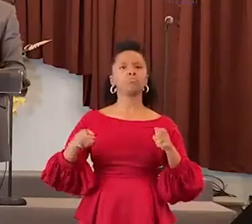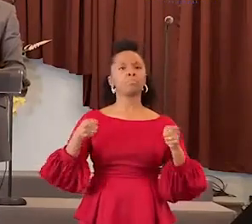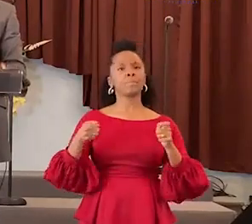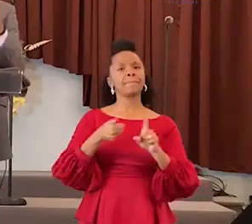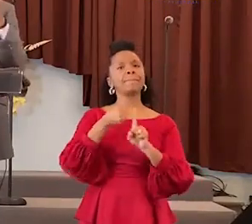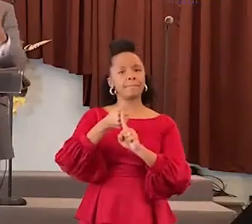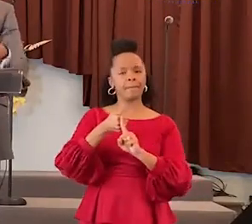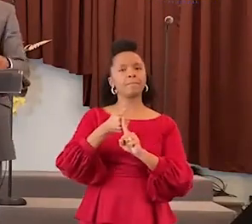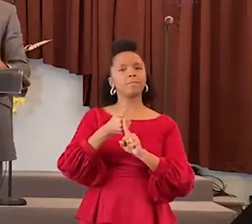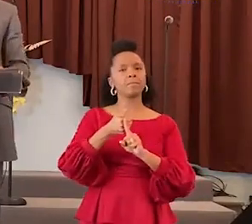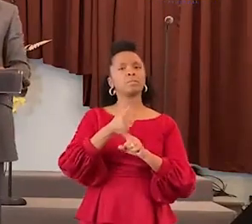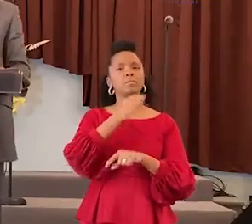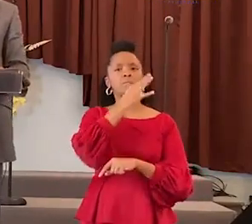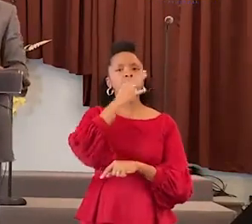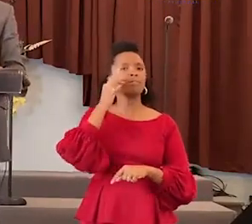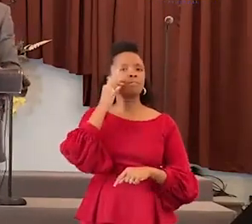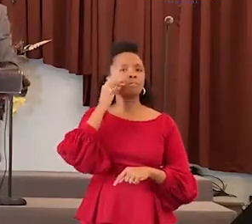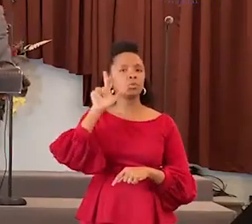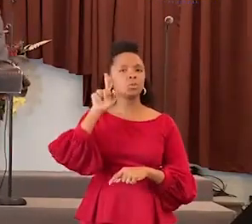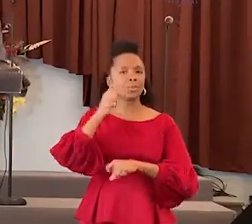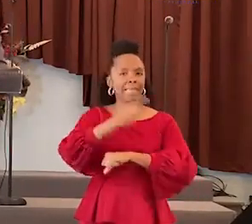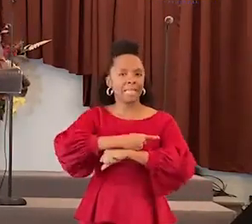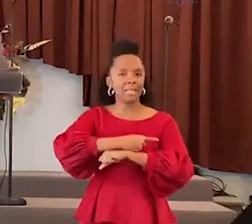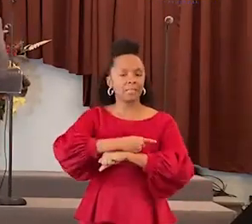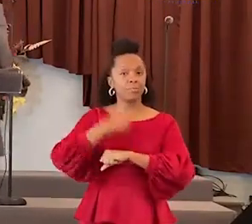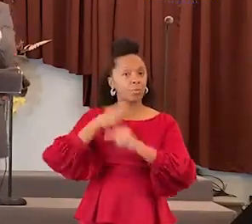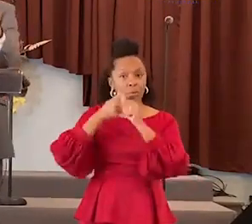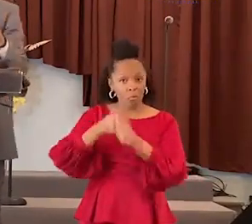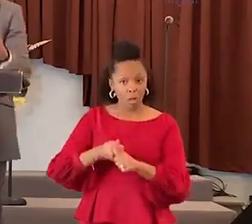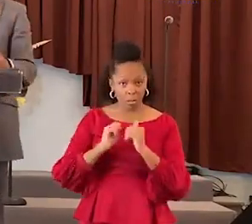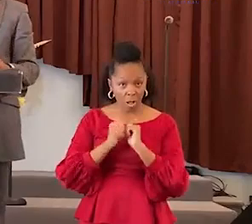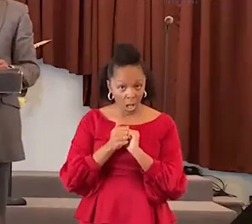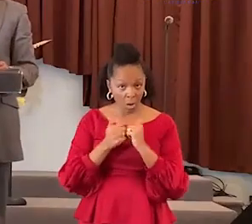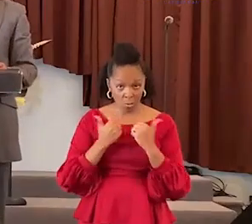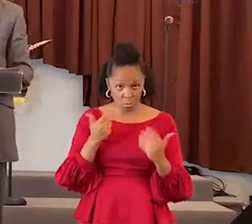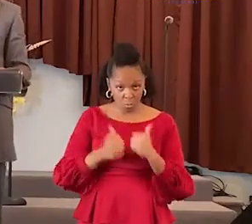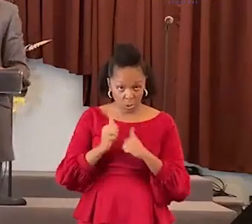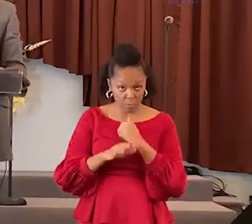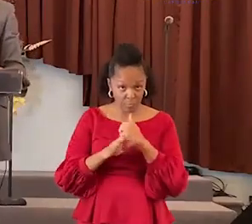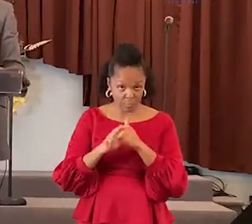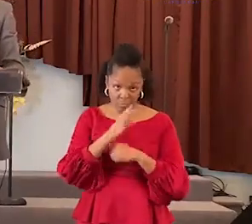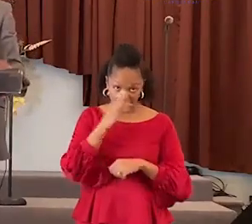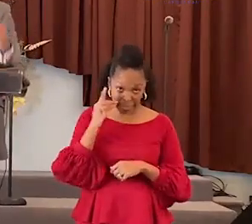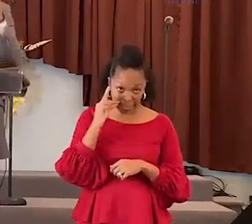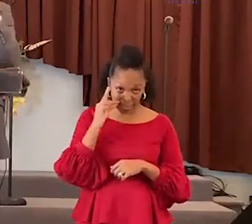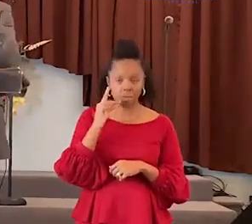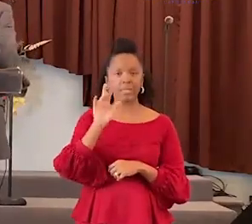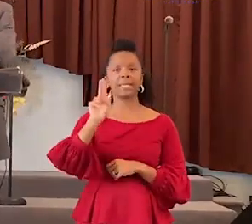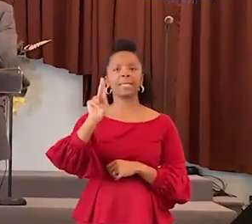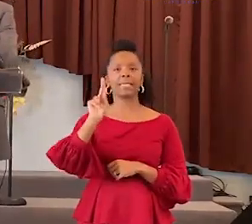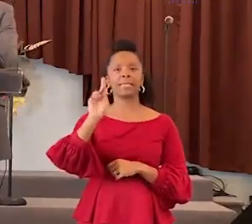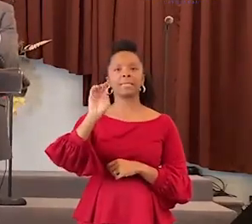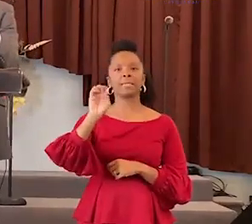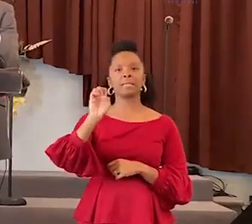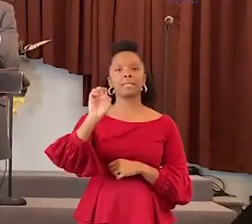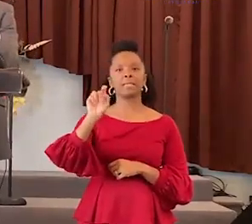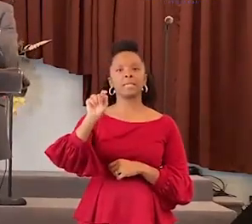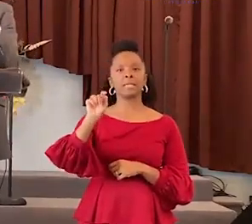fast. We are observing the keto fast. But you can fast how the Lord leads you. But I want you to